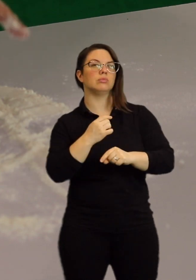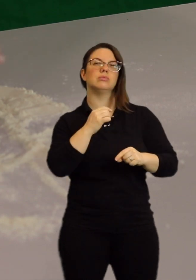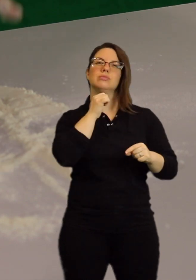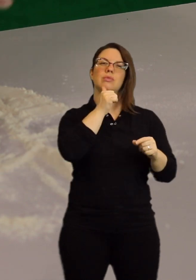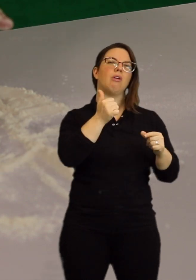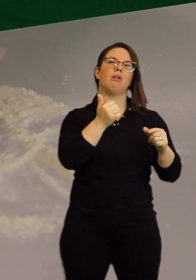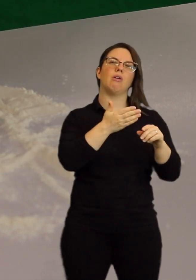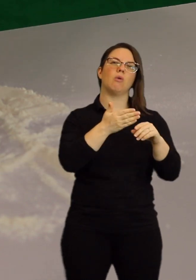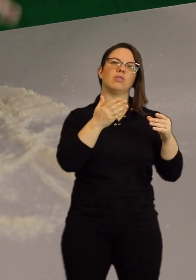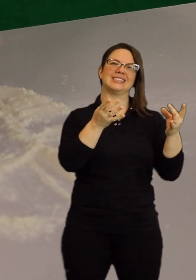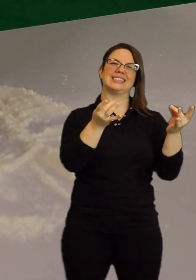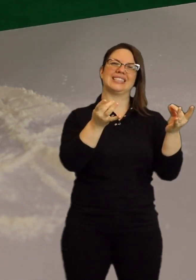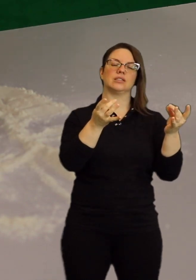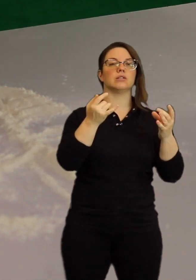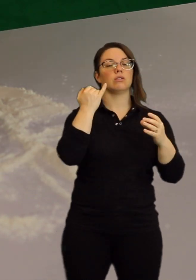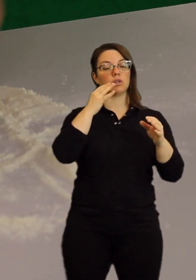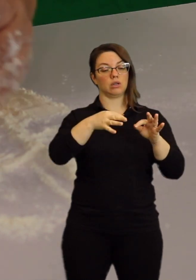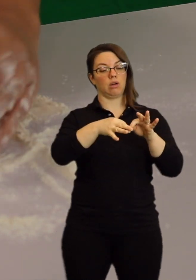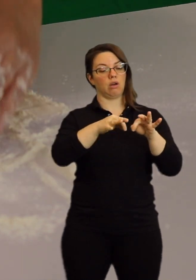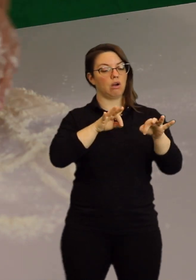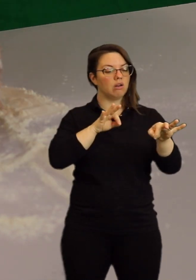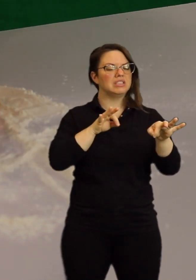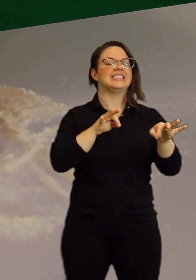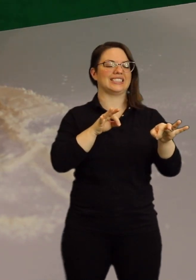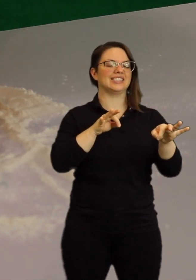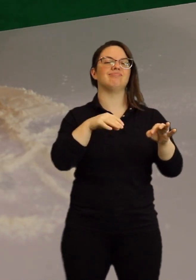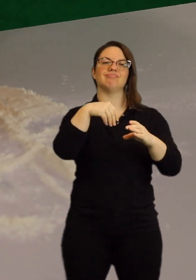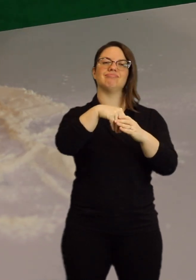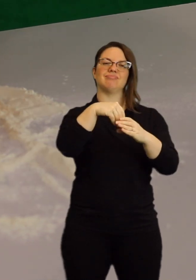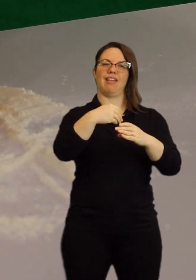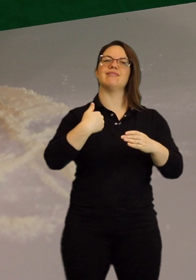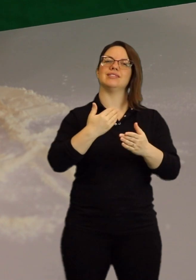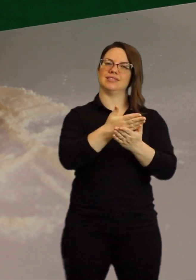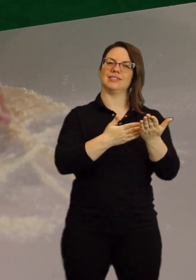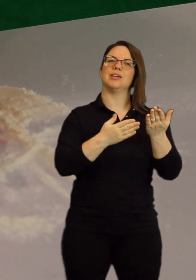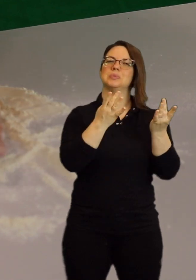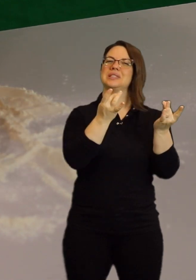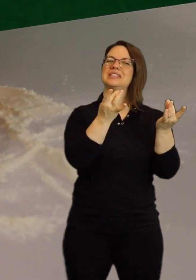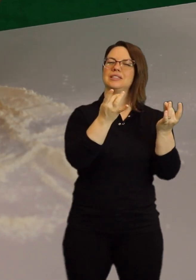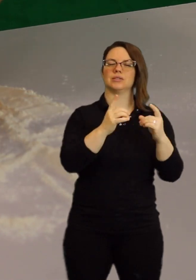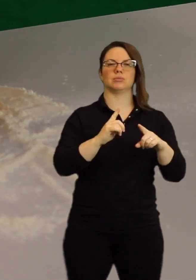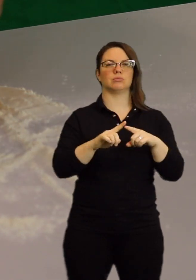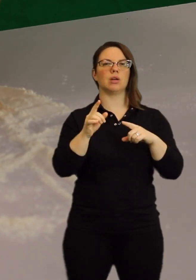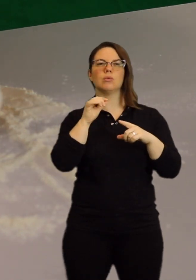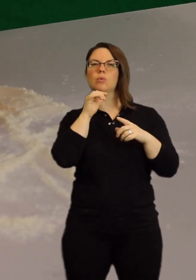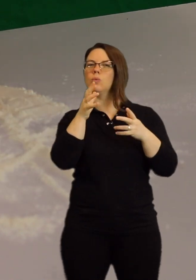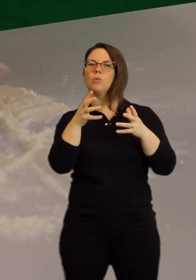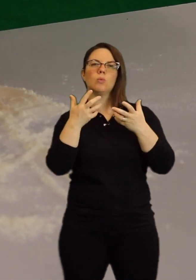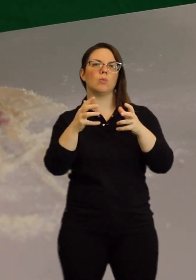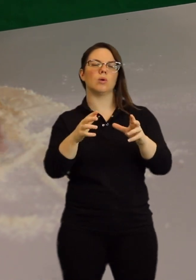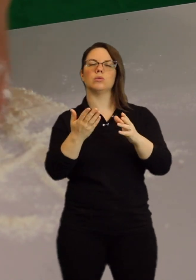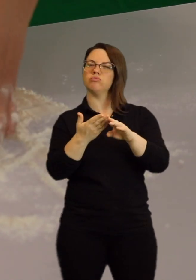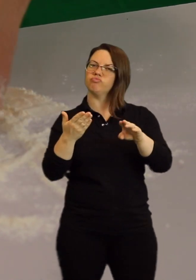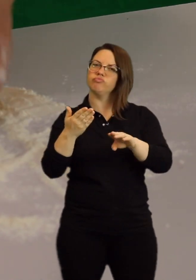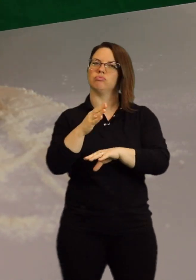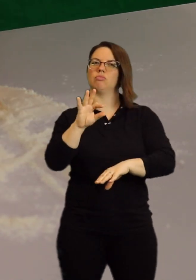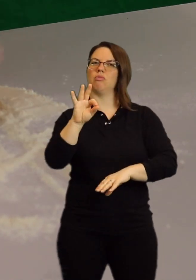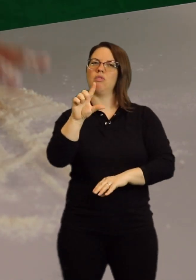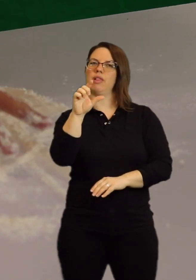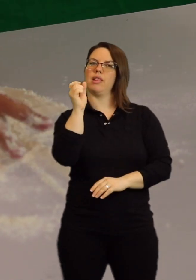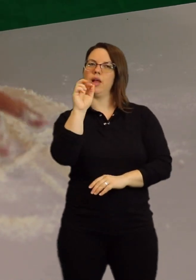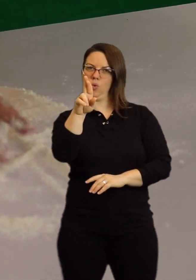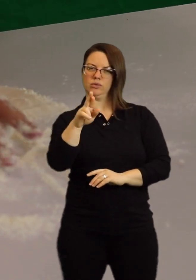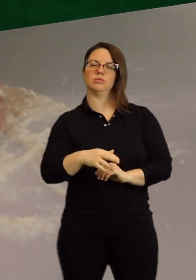still sticky in there. But we don't want to add too much flour. We want it to still have a bit of